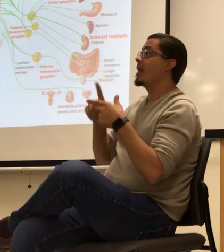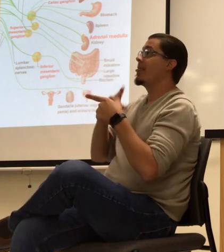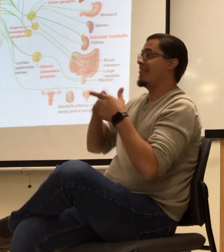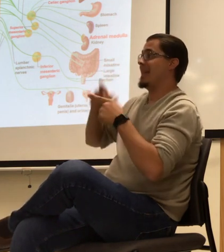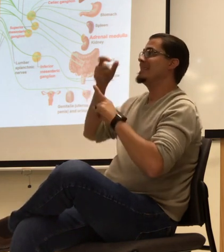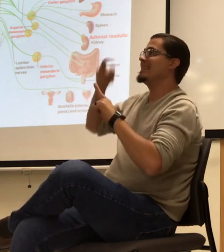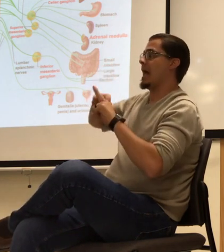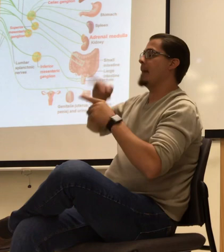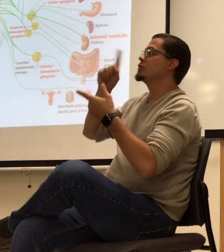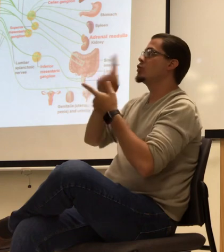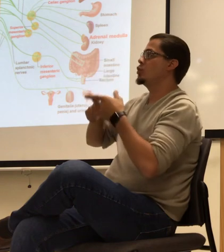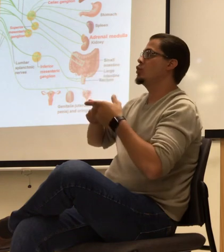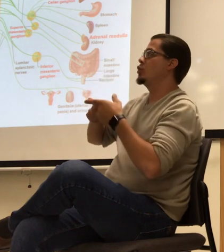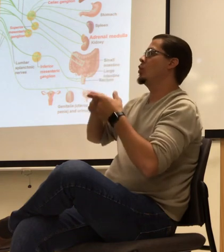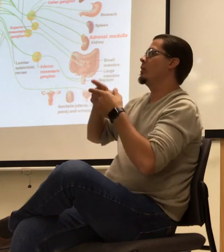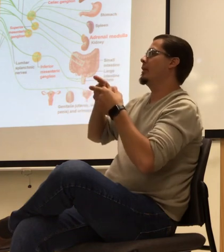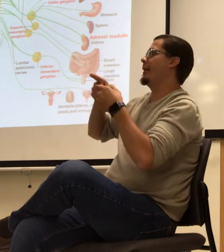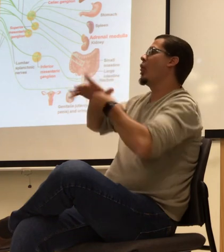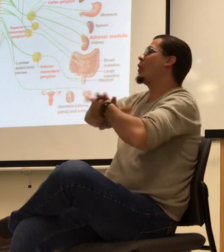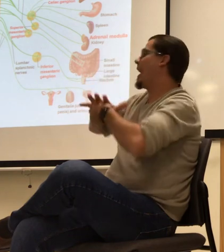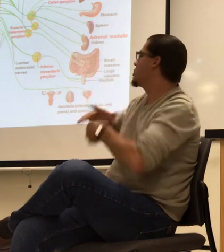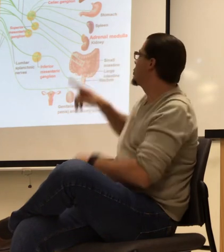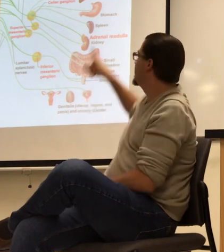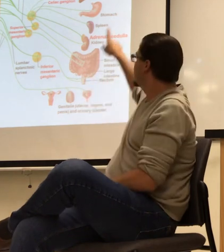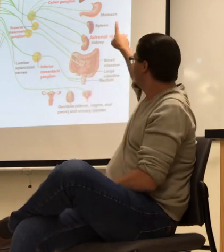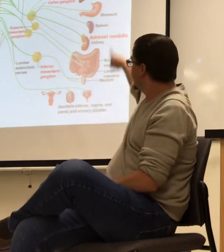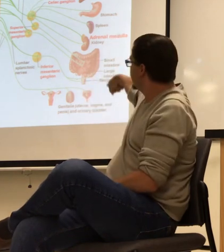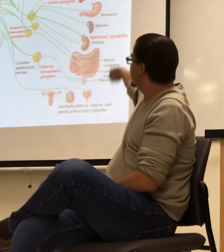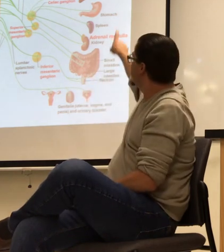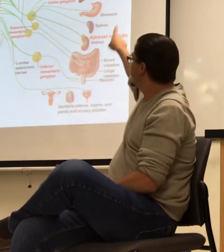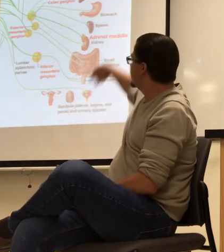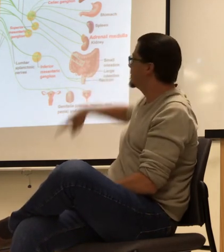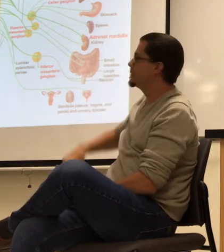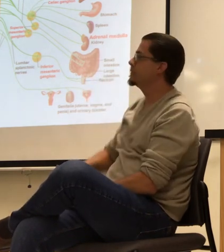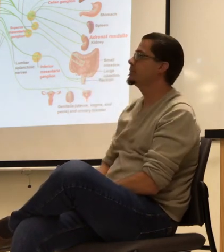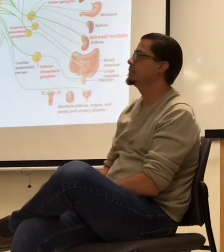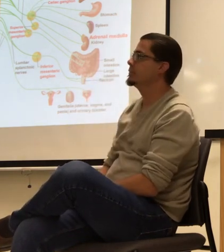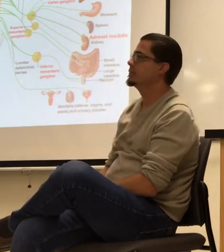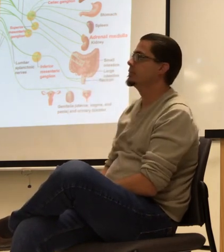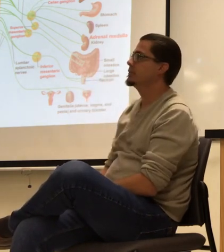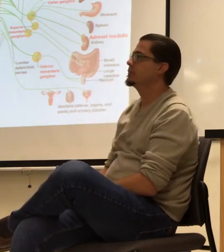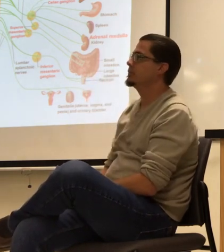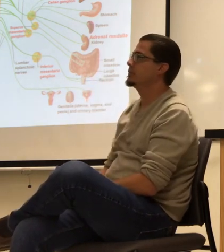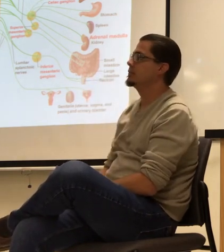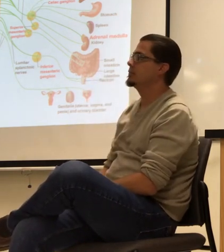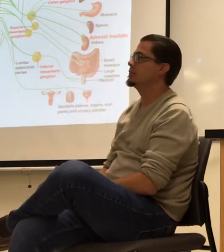Then I'll draw, all right, postganglionic goes to the visceral target.